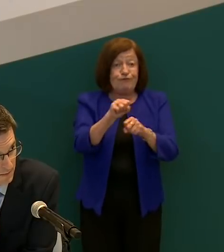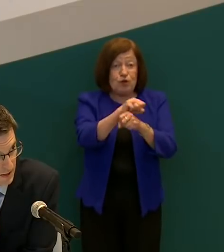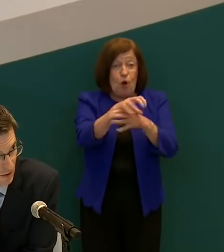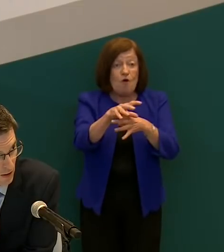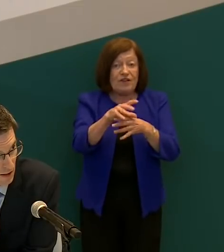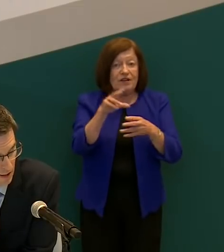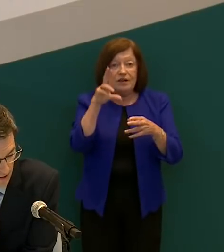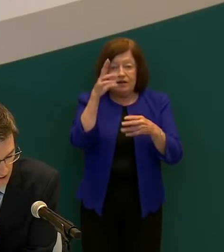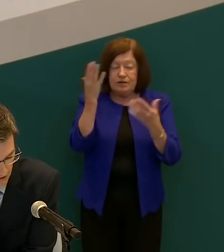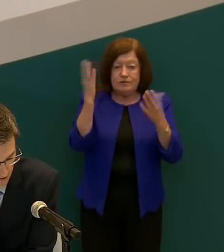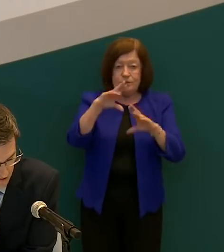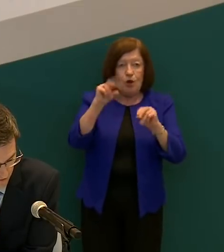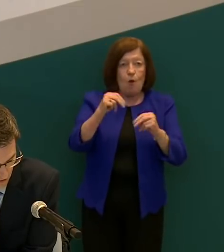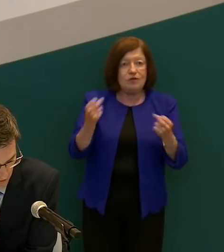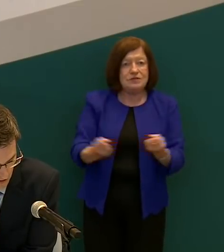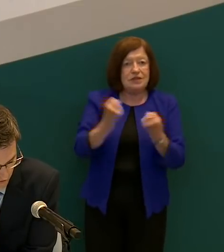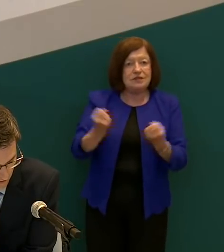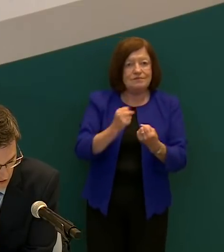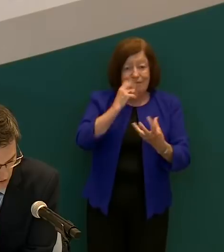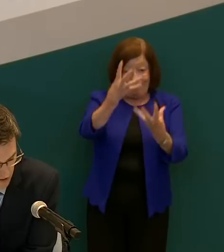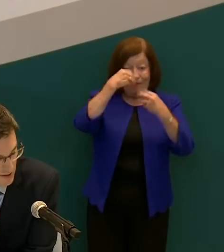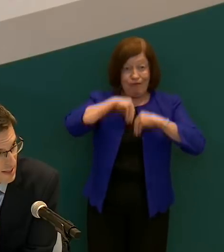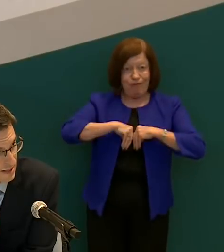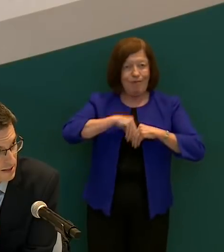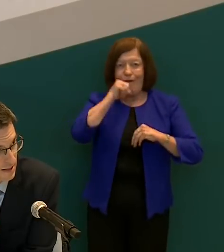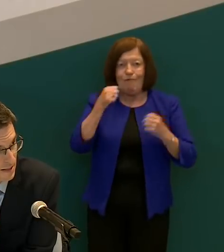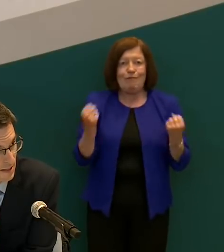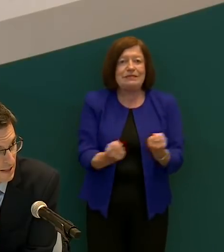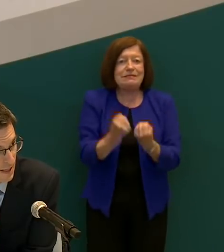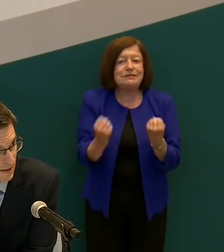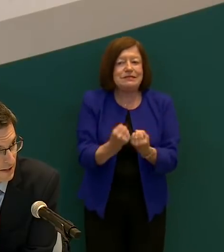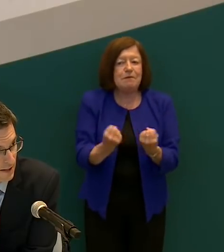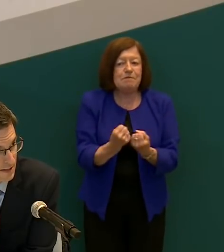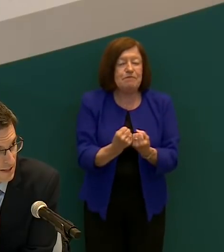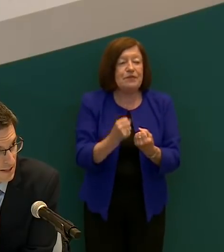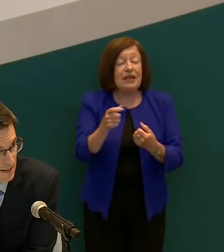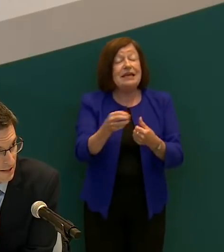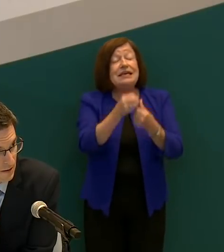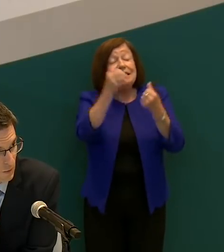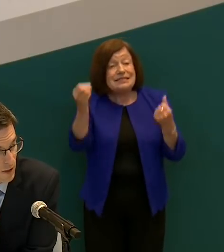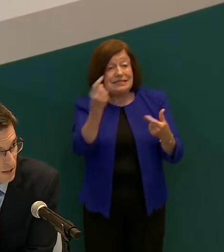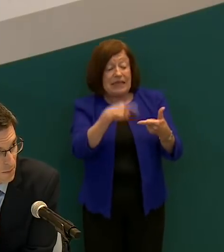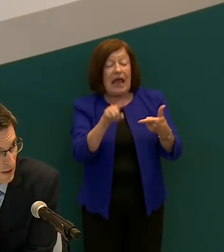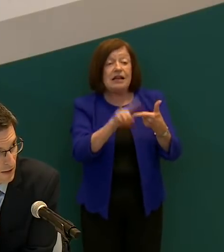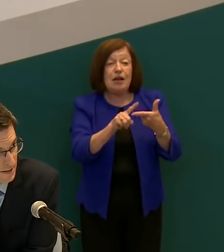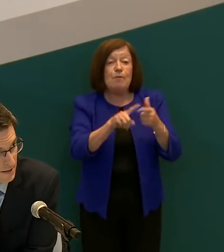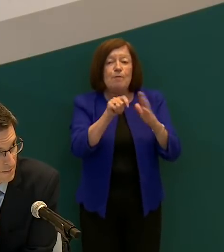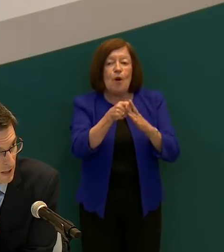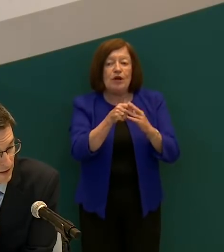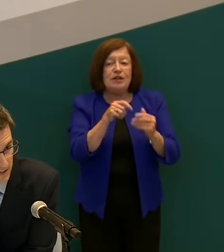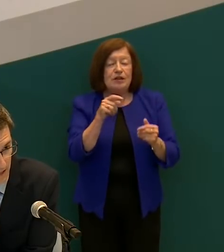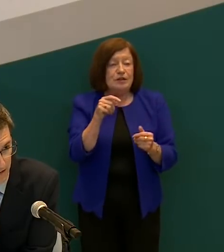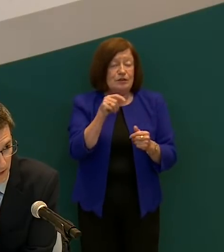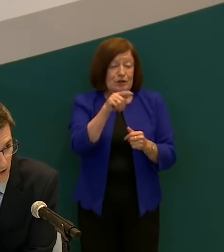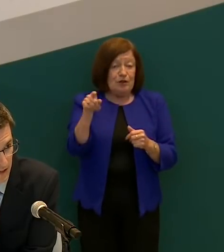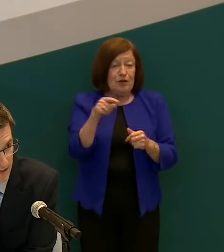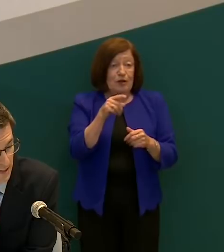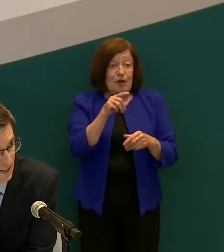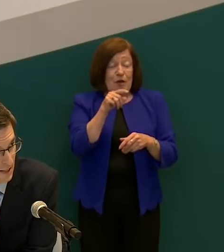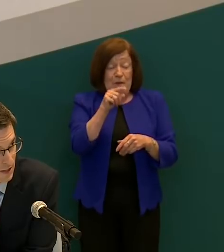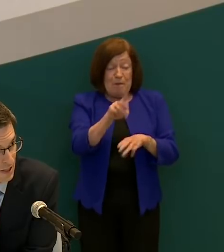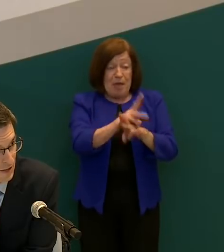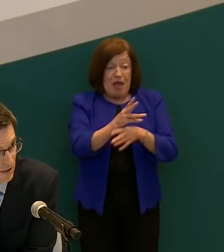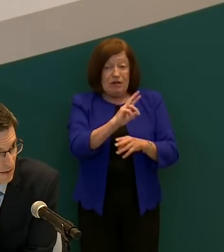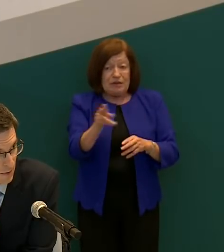no symptoms at all. So that's the first piece of reassurance. The second thing I'd say is that we're not powerless. Parents aren't